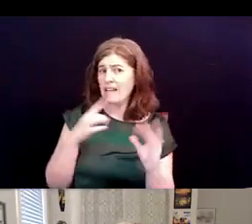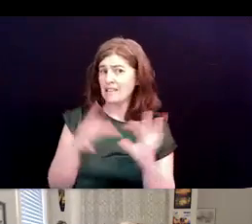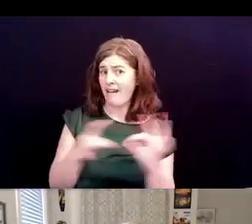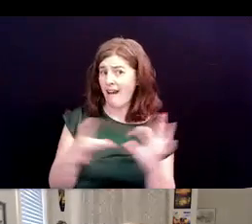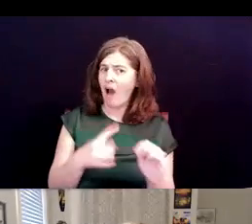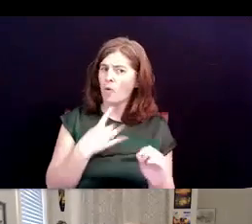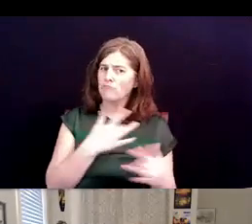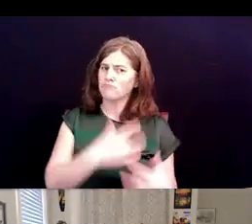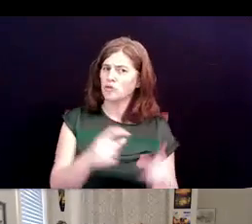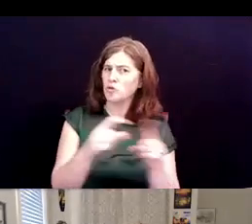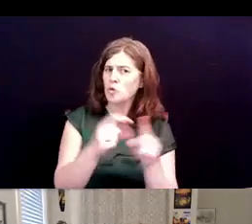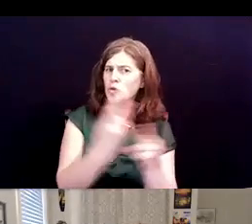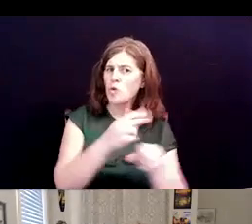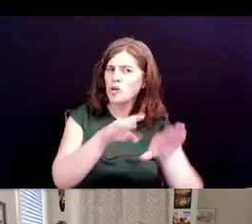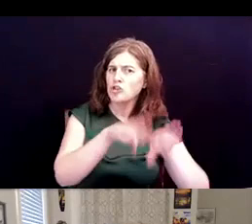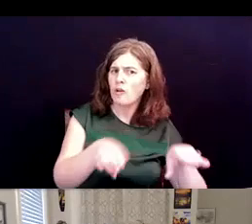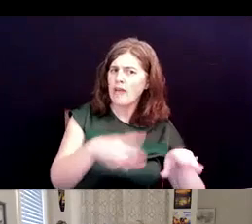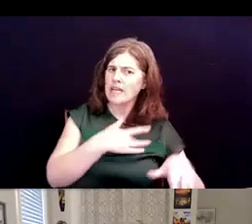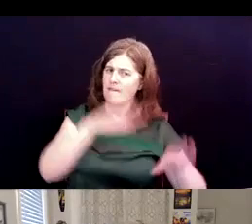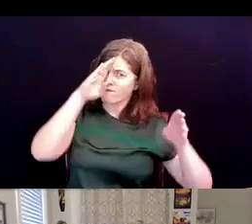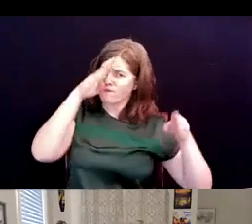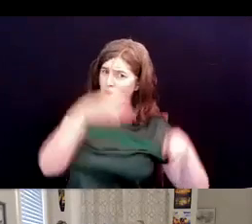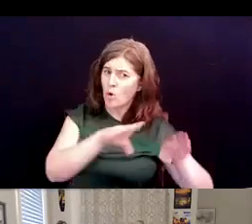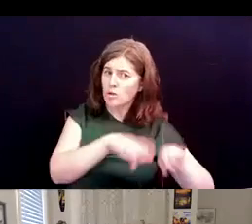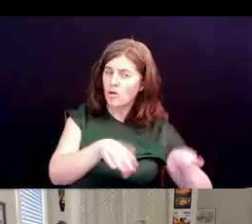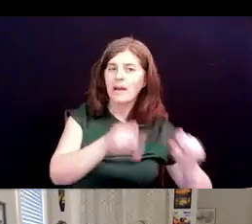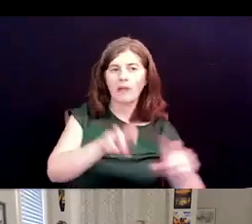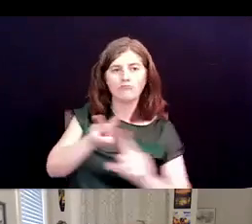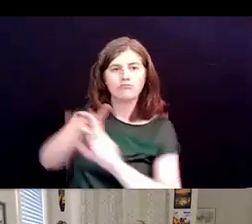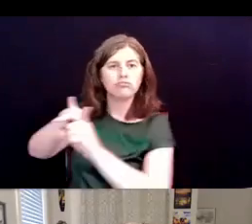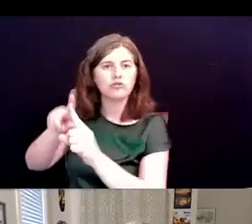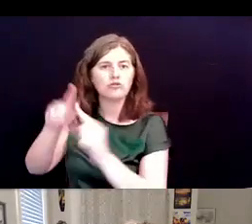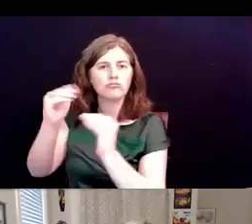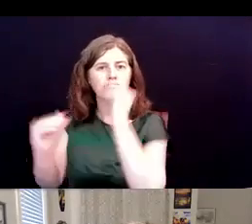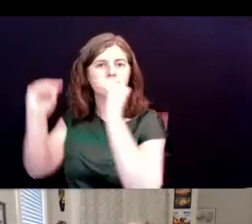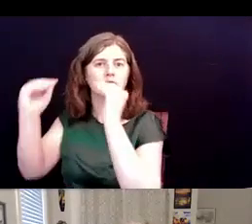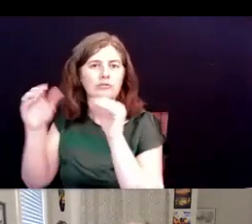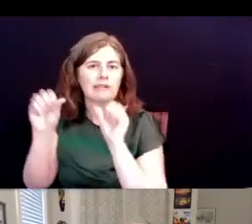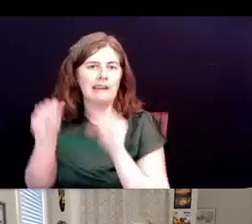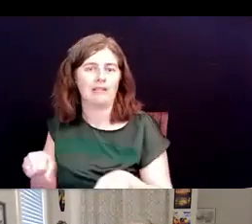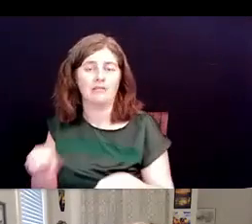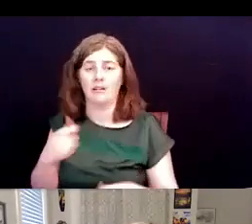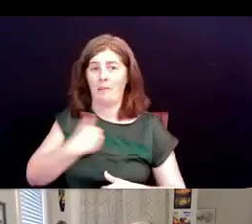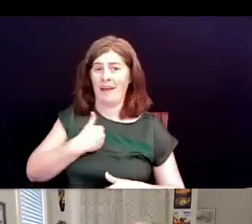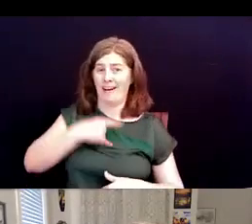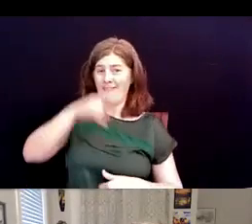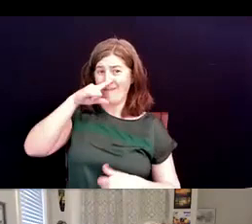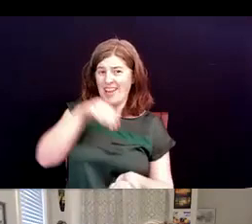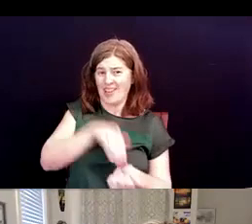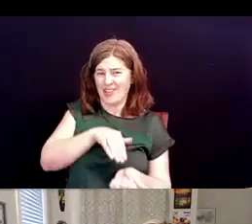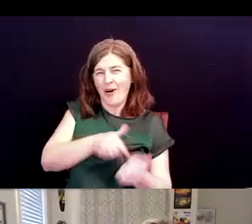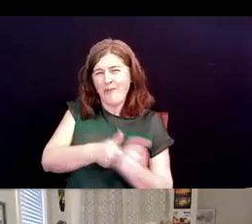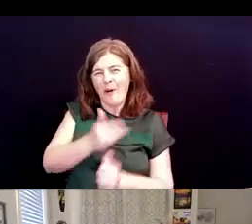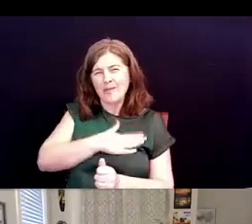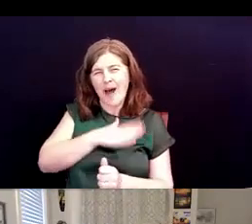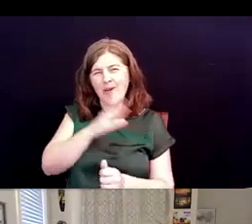are often focused on children, but they certainly can be applied to older age groups. As a pediatrician, most everyone in my world I refer to